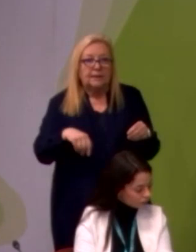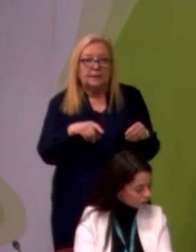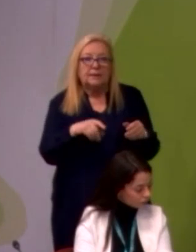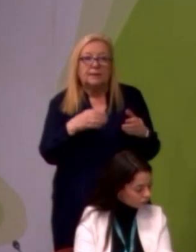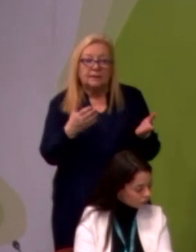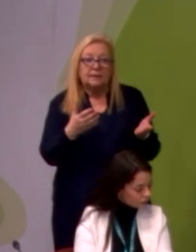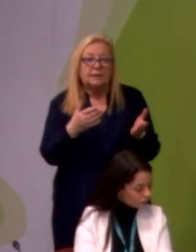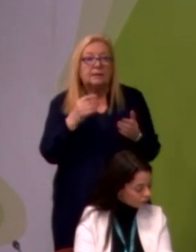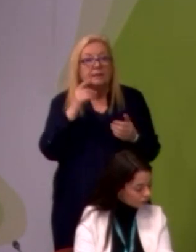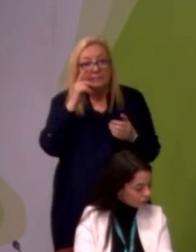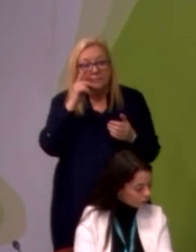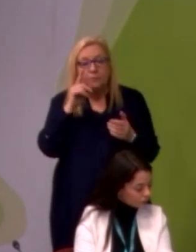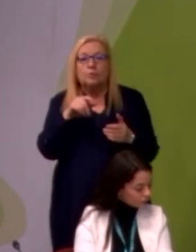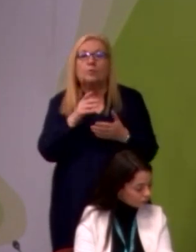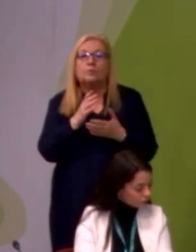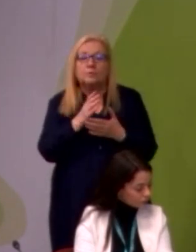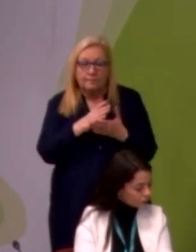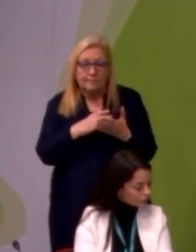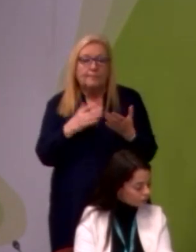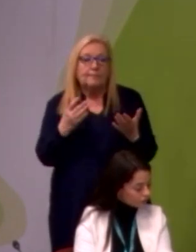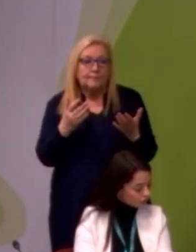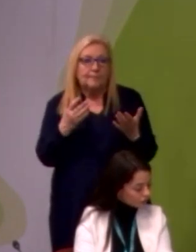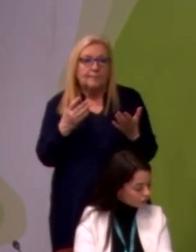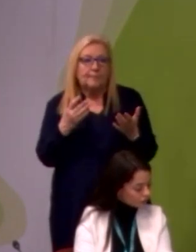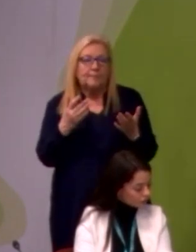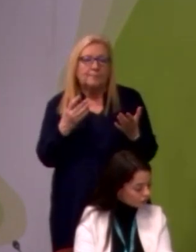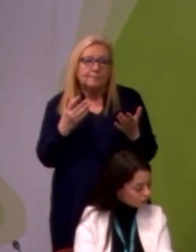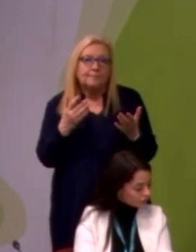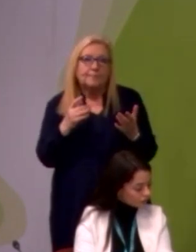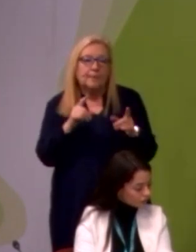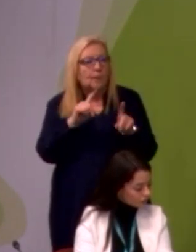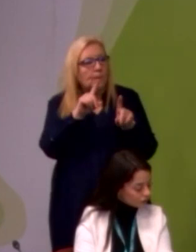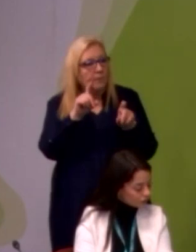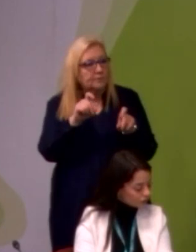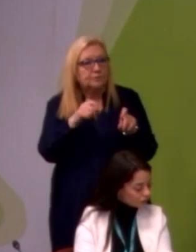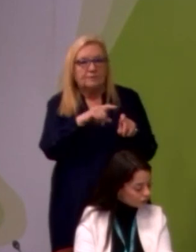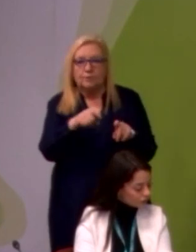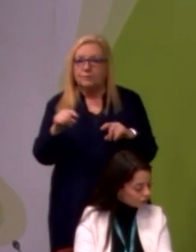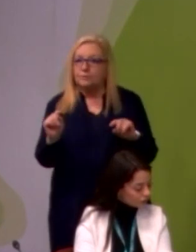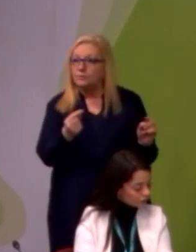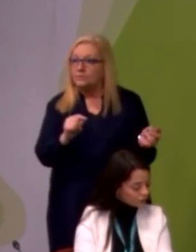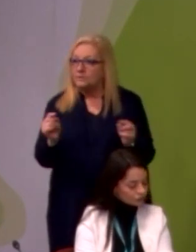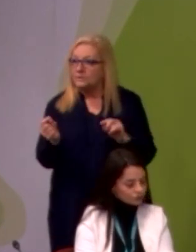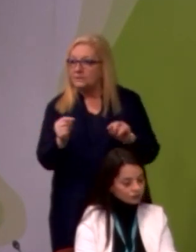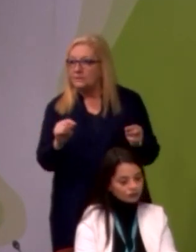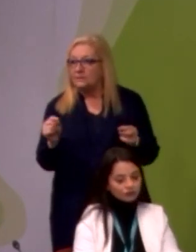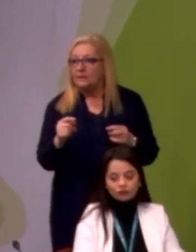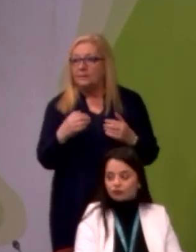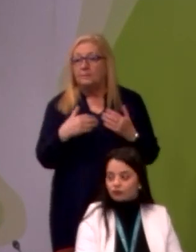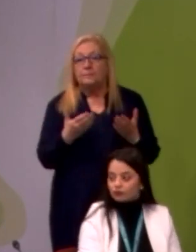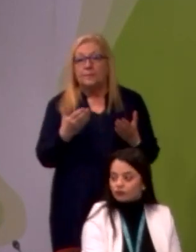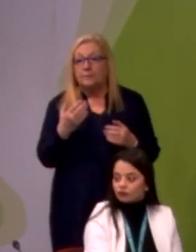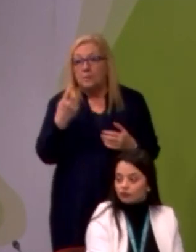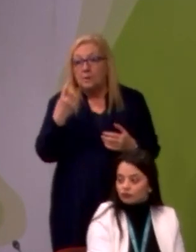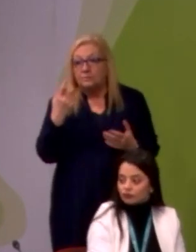from going to school. So some things to draw on, and these can be questions for discussion when we have our Q&A shortly. So one of them